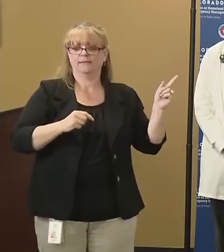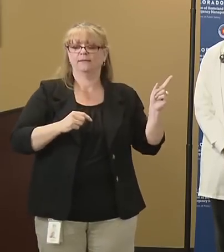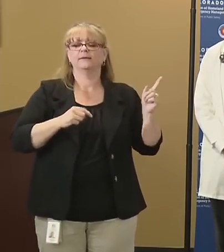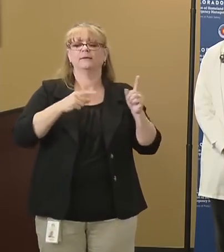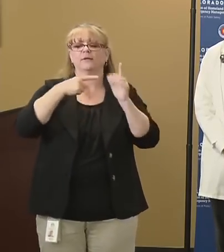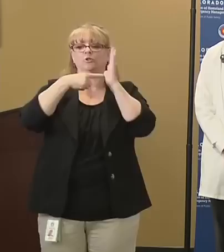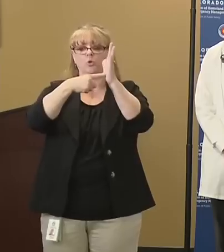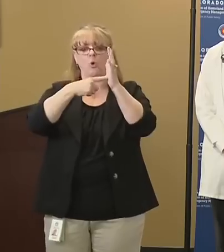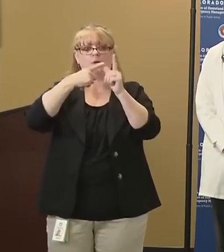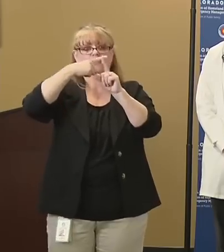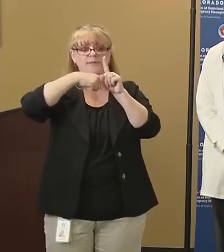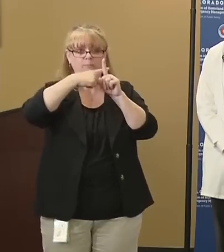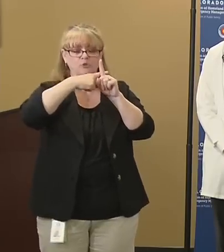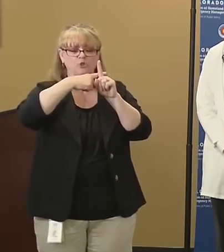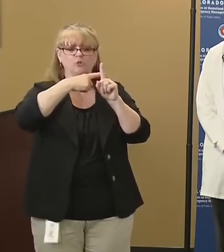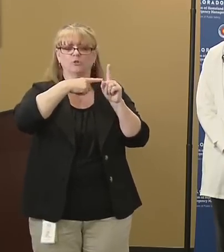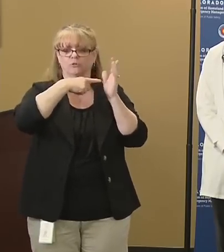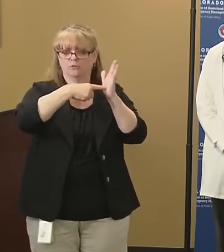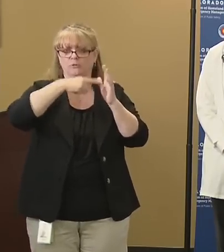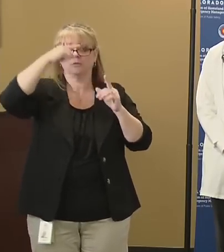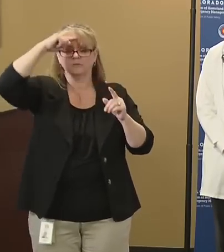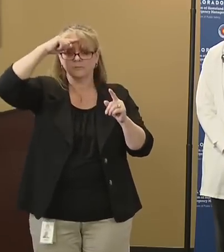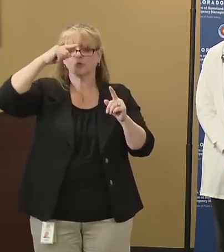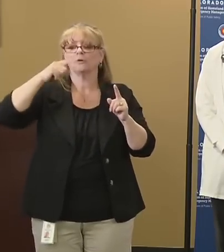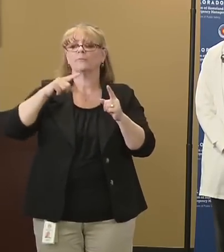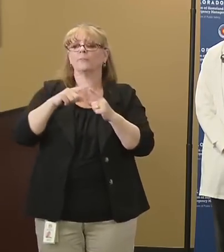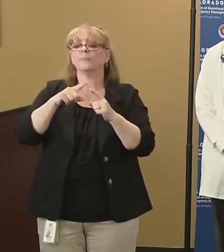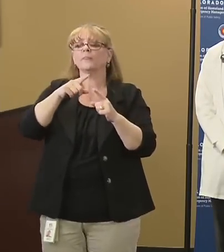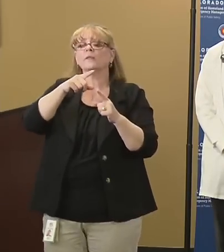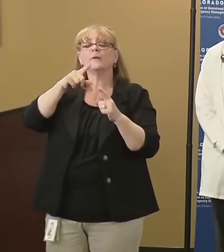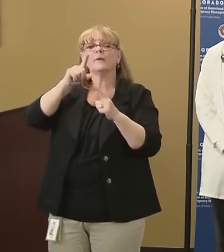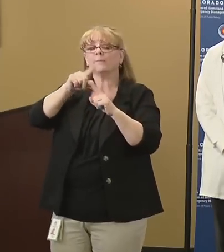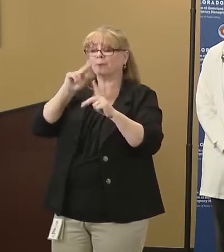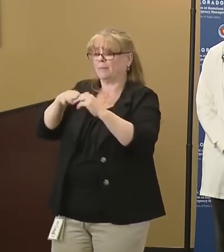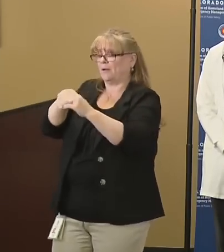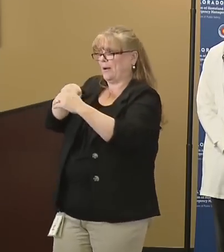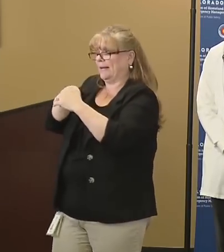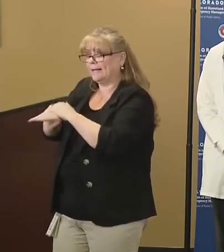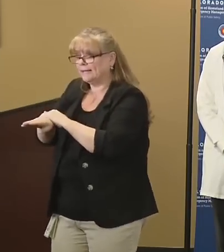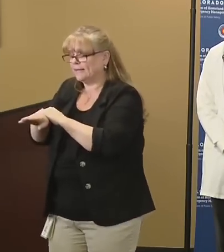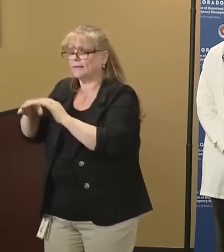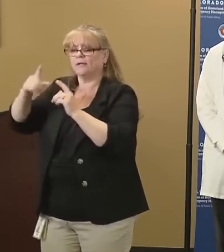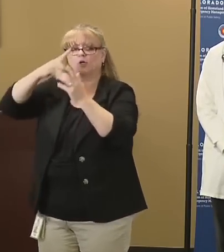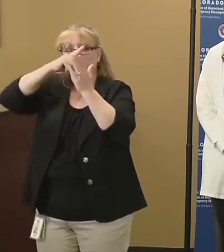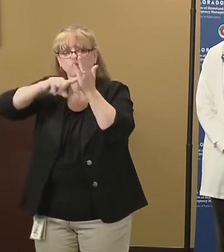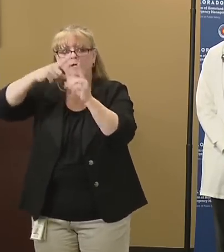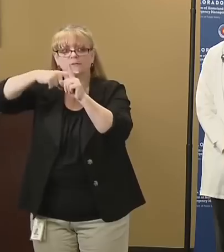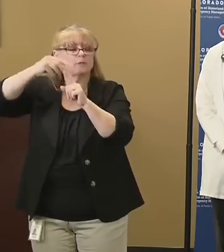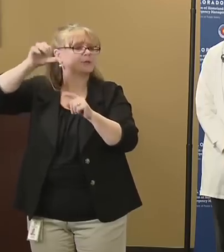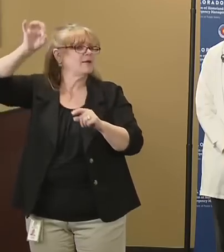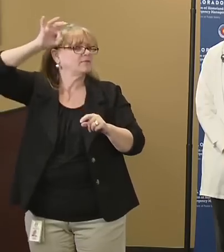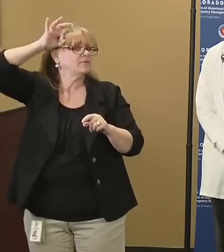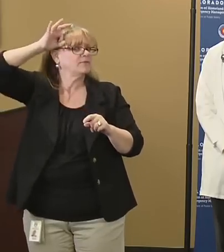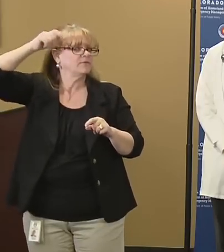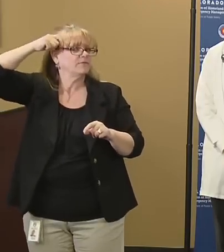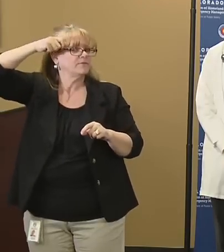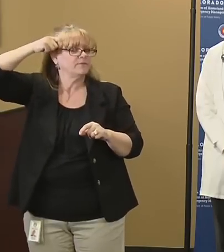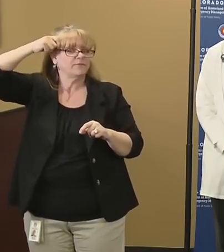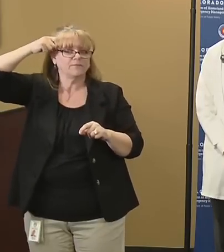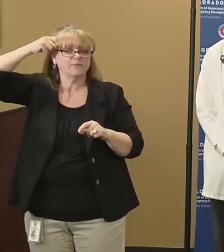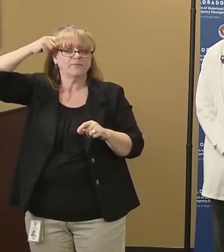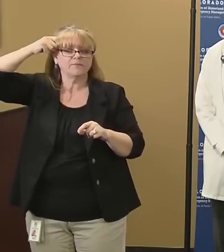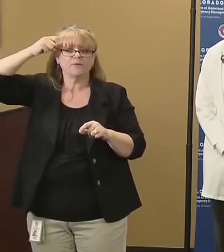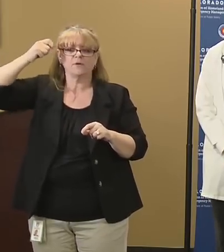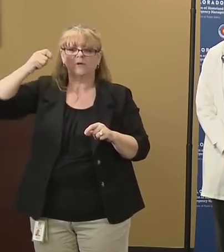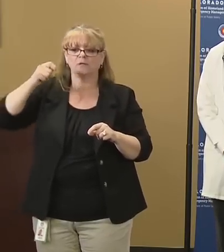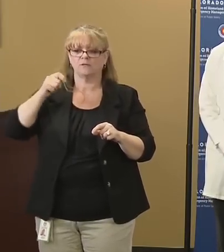their temperature taken and answered some simple questions, as did I. Some of you are wondering why I'm hoarse. It's actually from yelling at these press conferences.